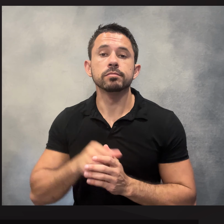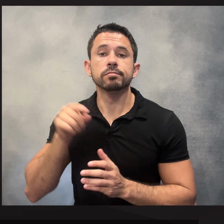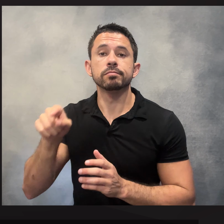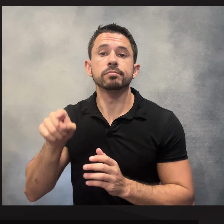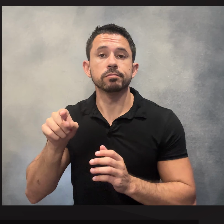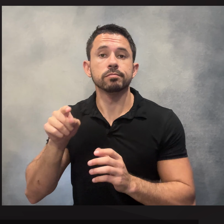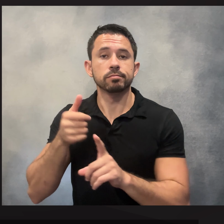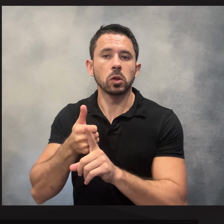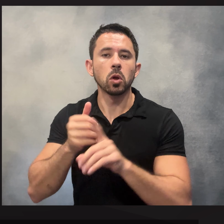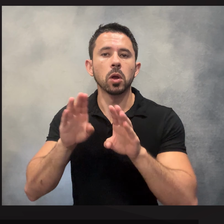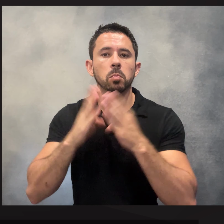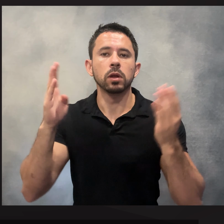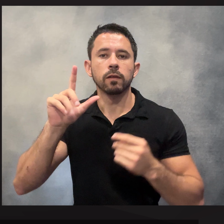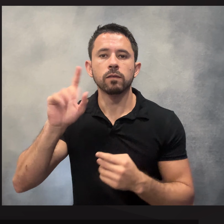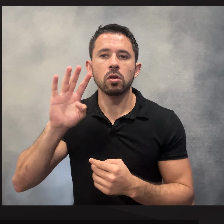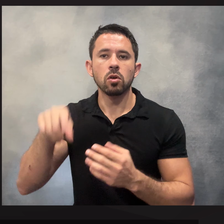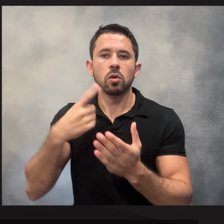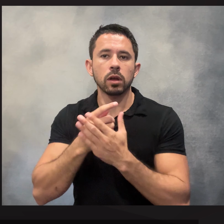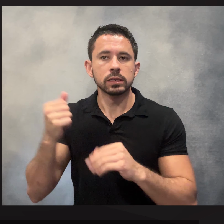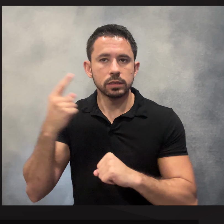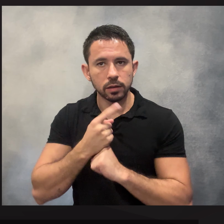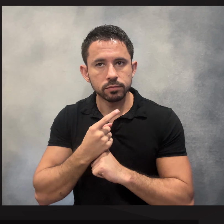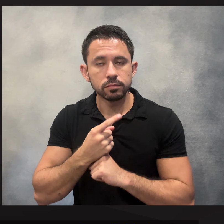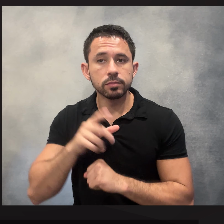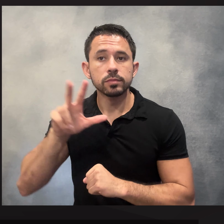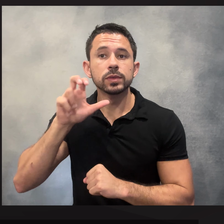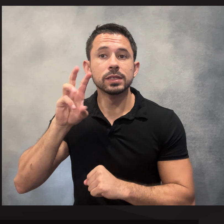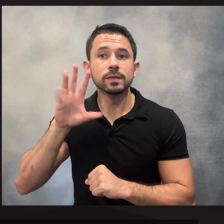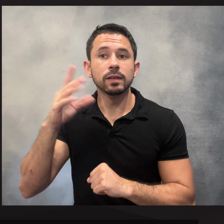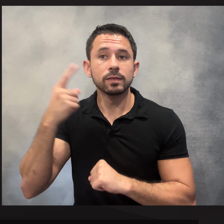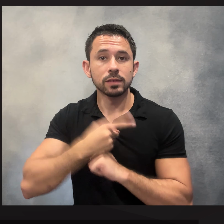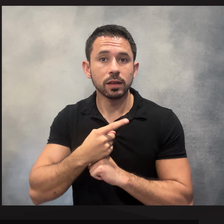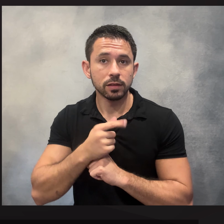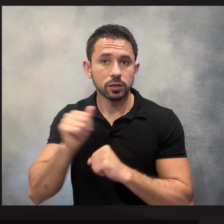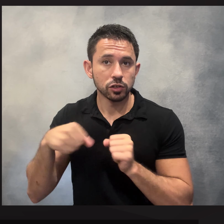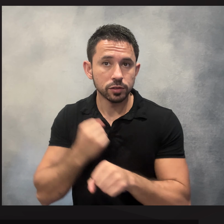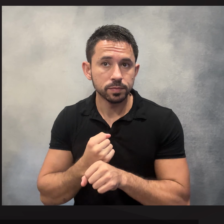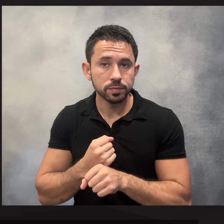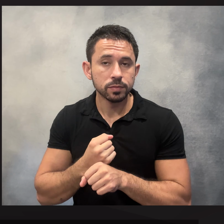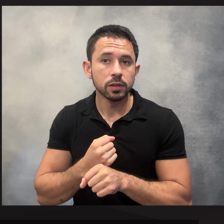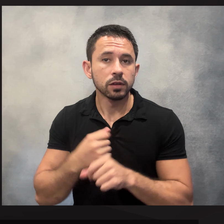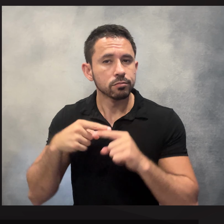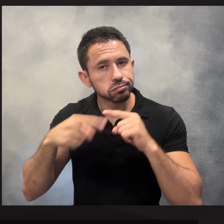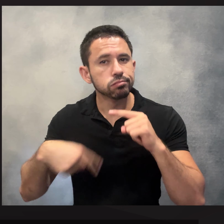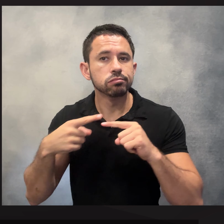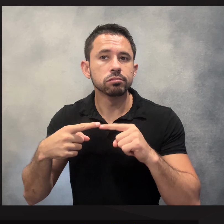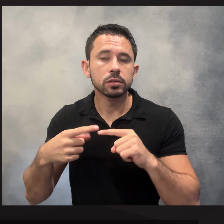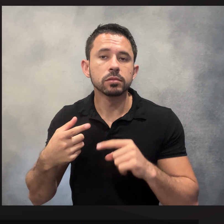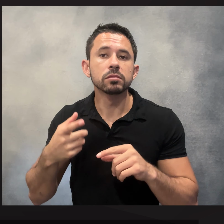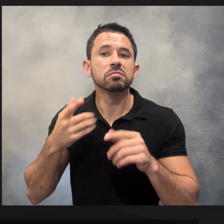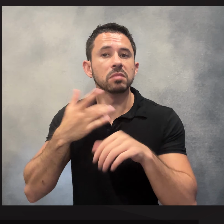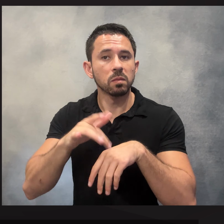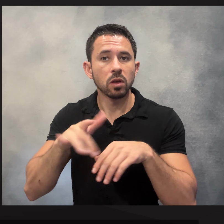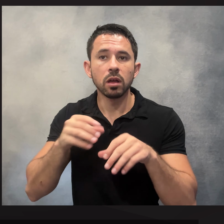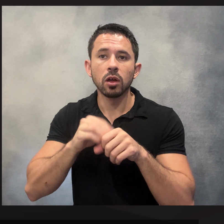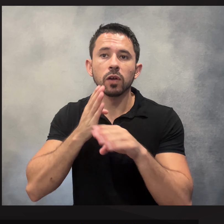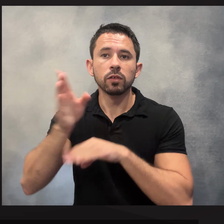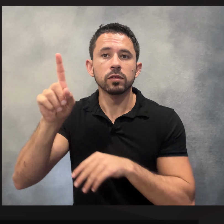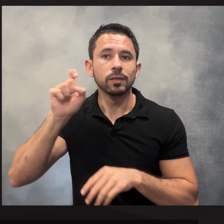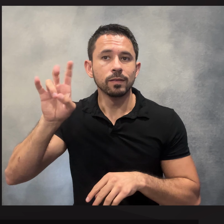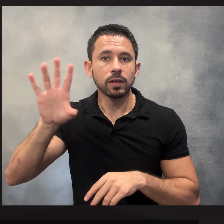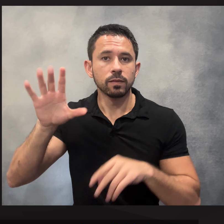It's open 24 hours a day, 365 days a year, and available in over